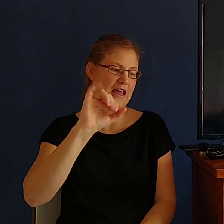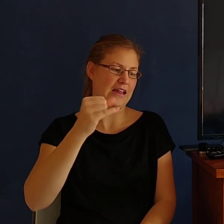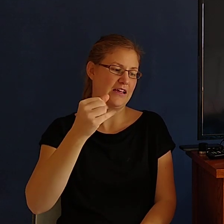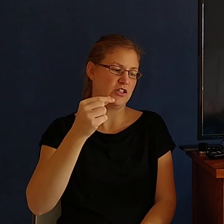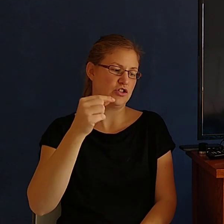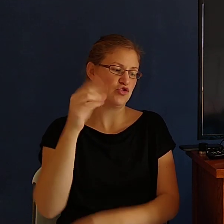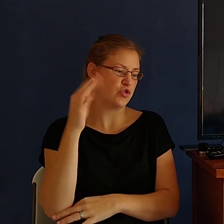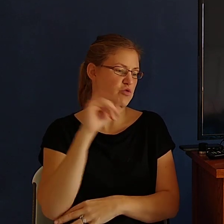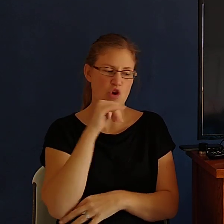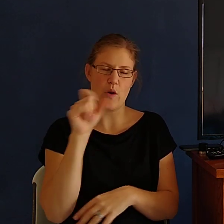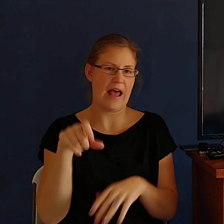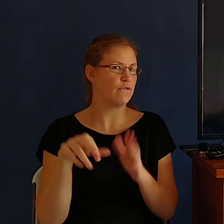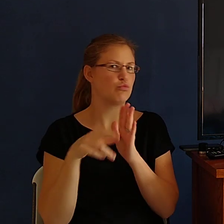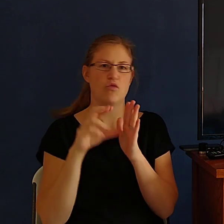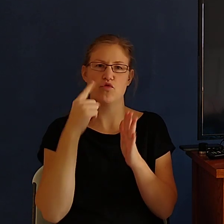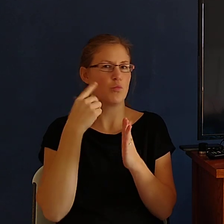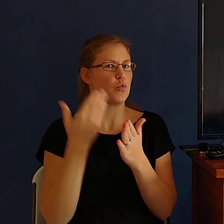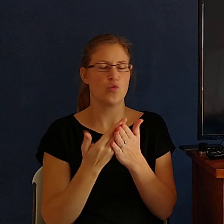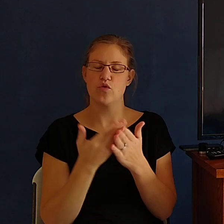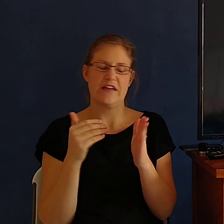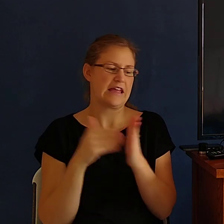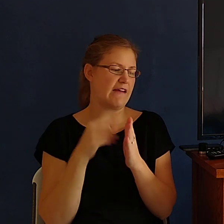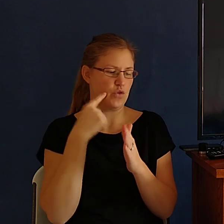over the proof again in this chapter.